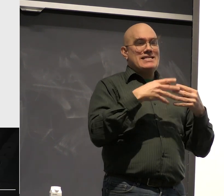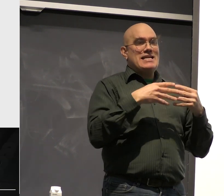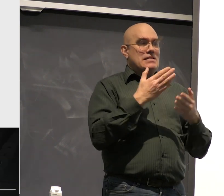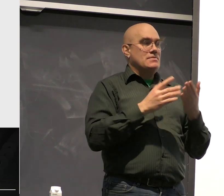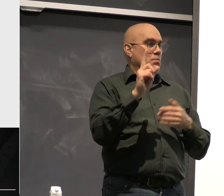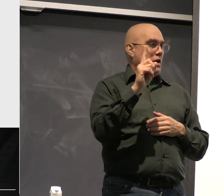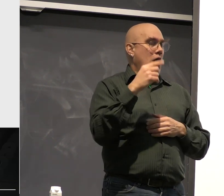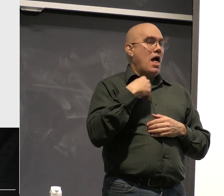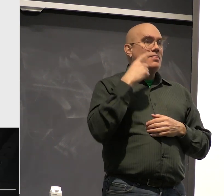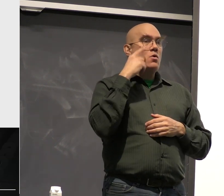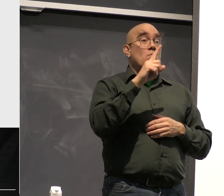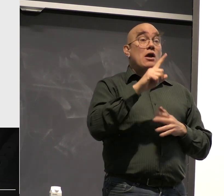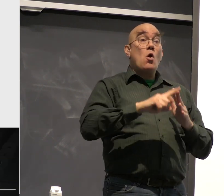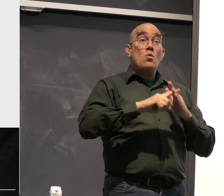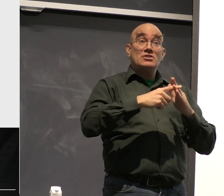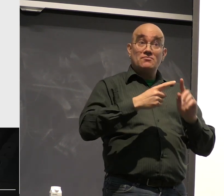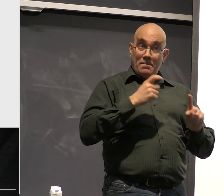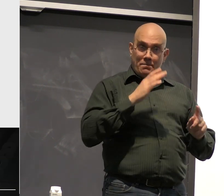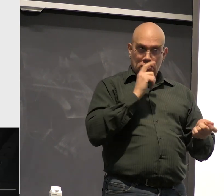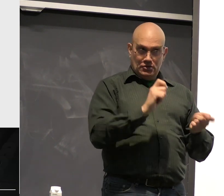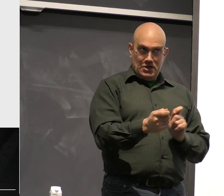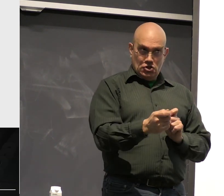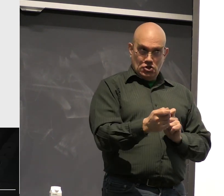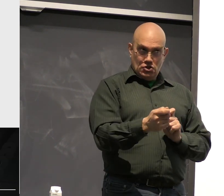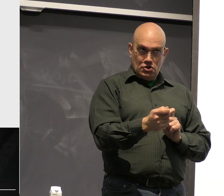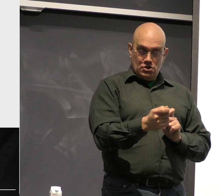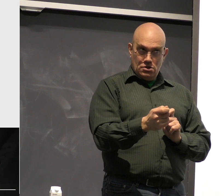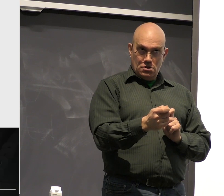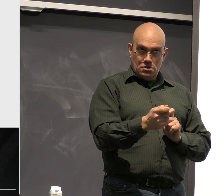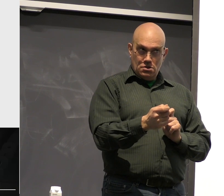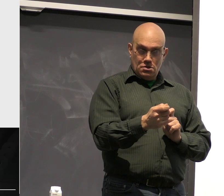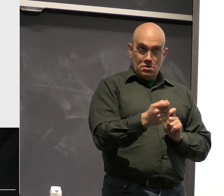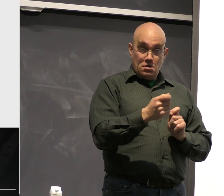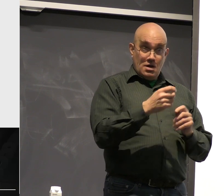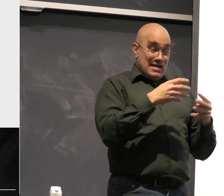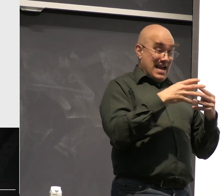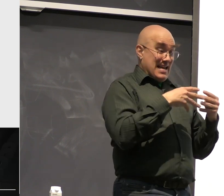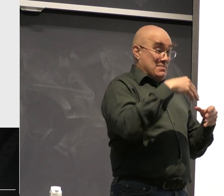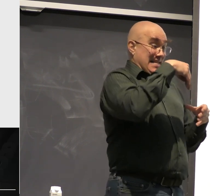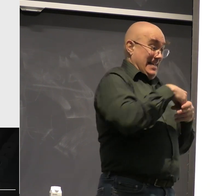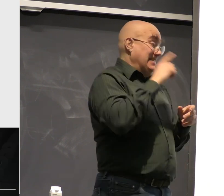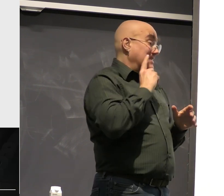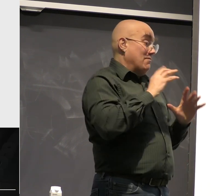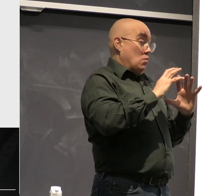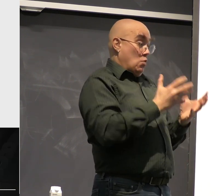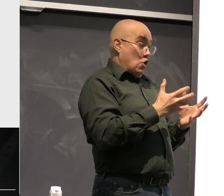There will always be gatekeepers somewhere. And I think it comes from change itself. So when we are